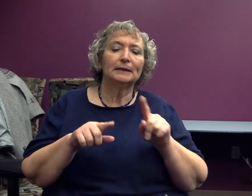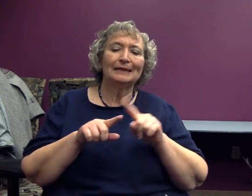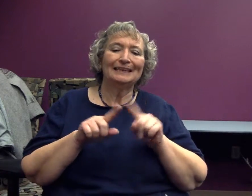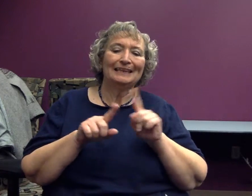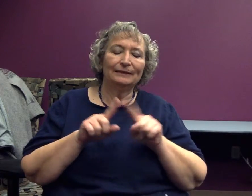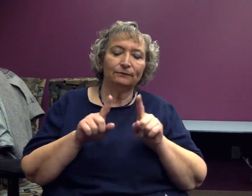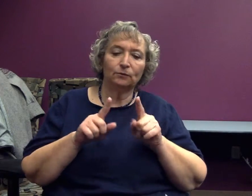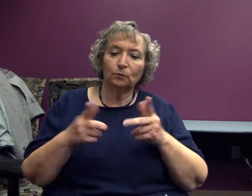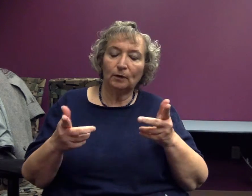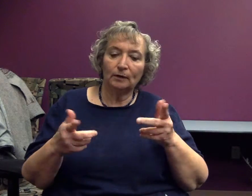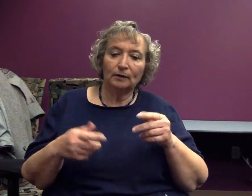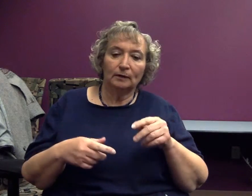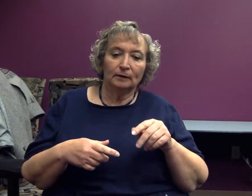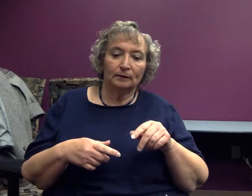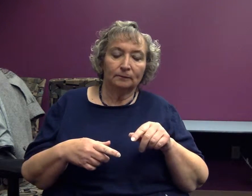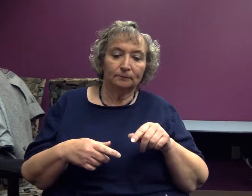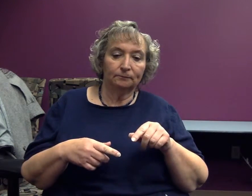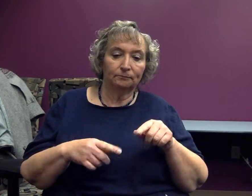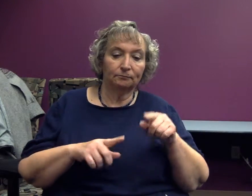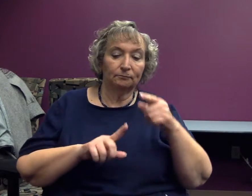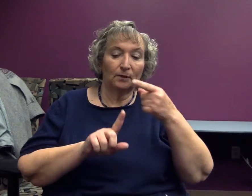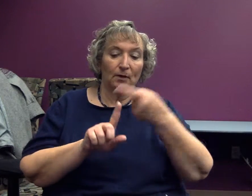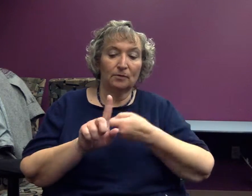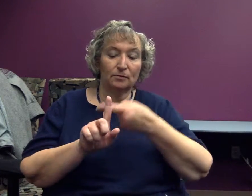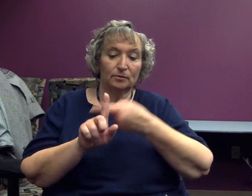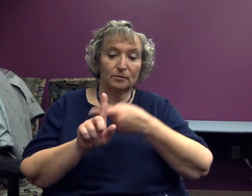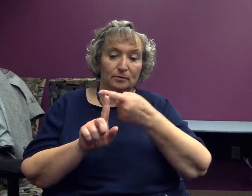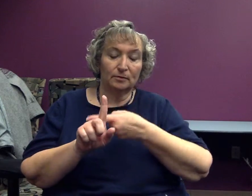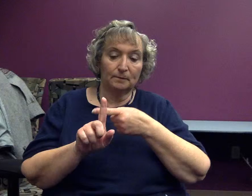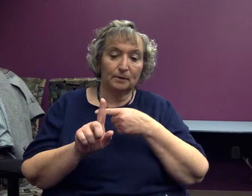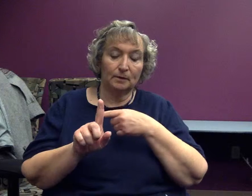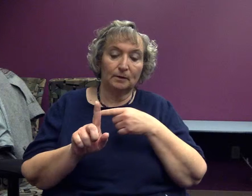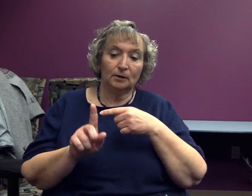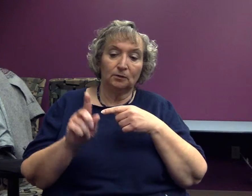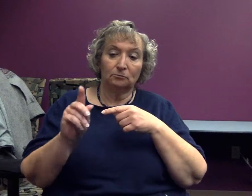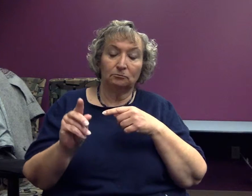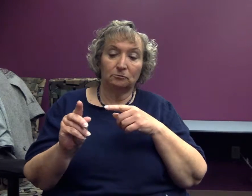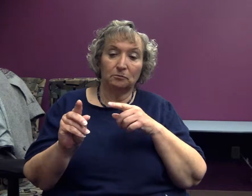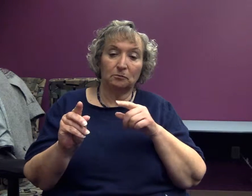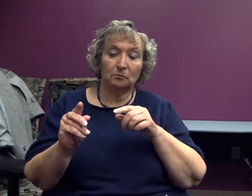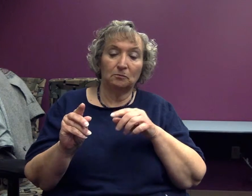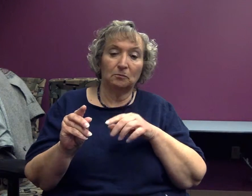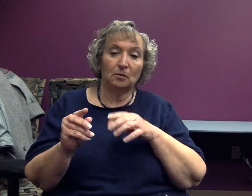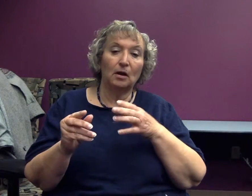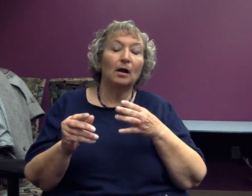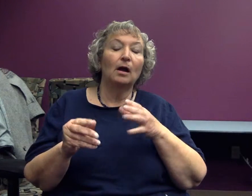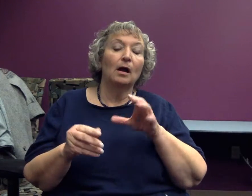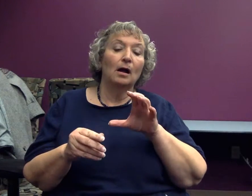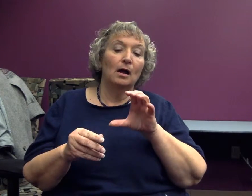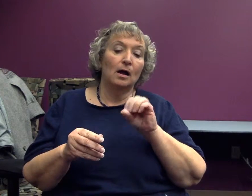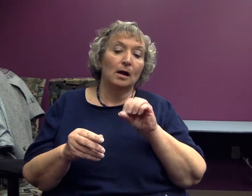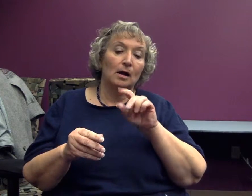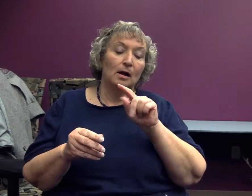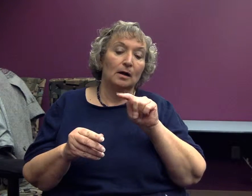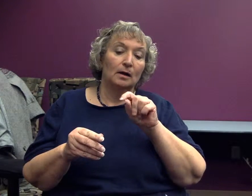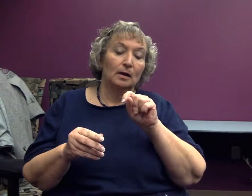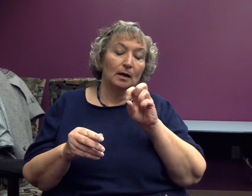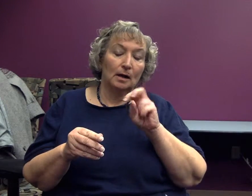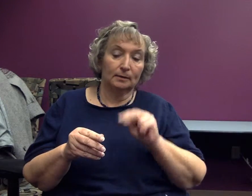one part of the thermometer, I took a bunch of this filter wool, or cotton basically, and wrapped it around there, and then connected it with some rubber bands.